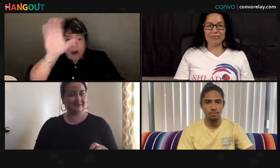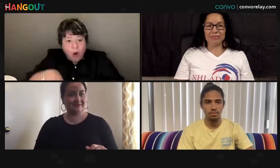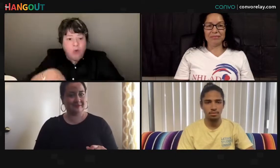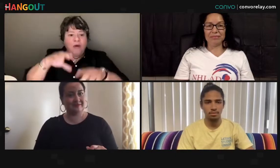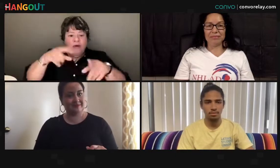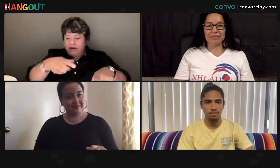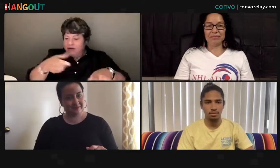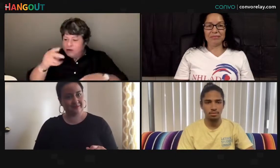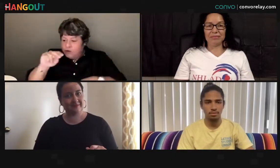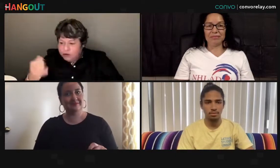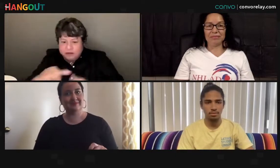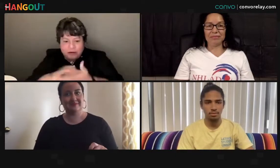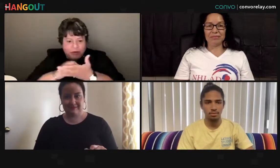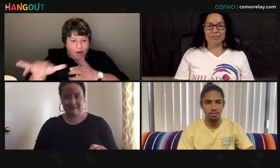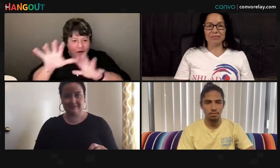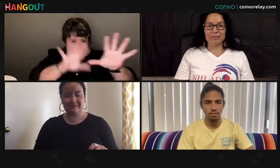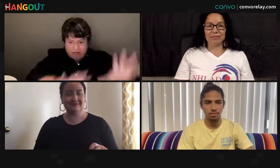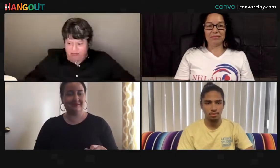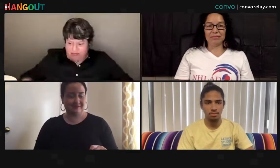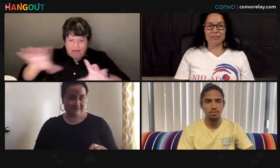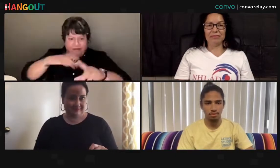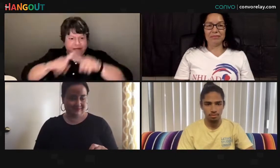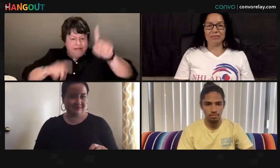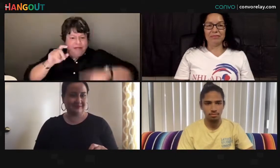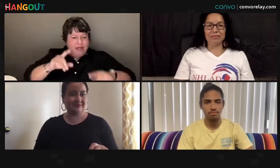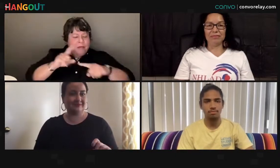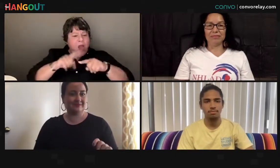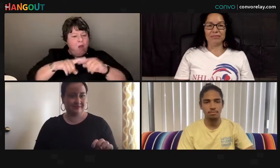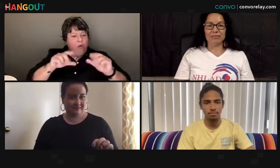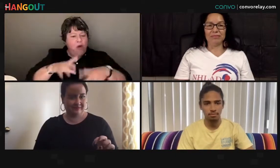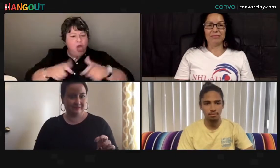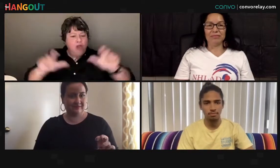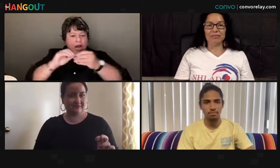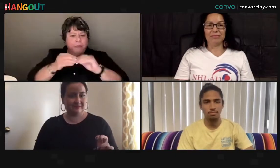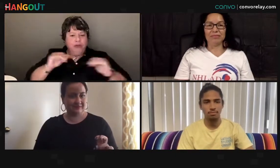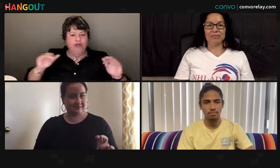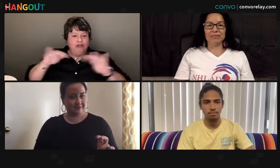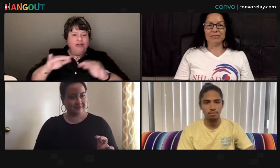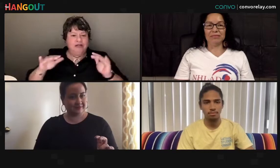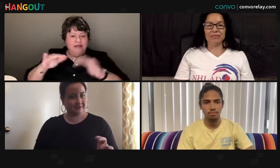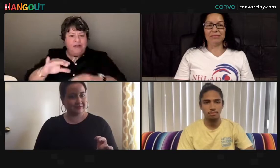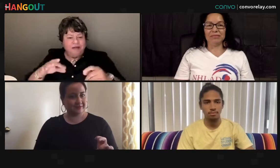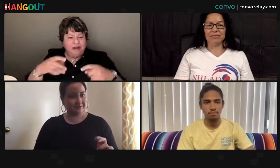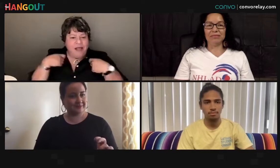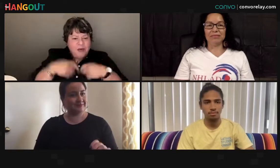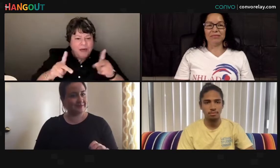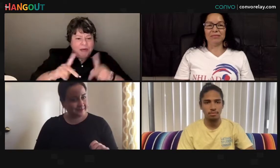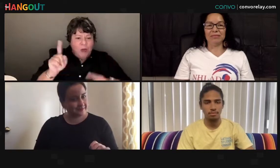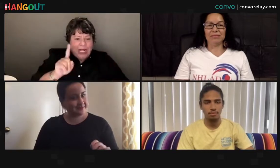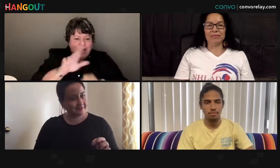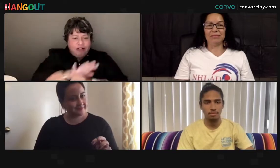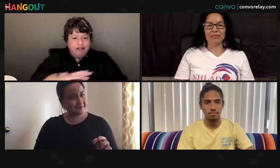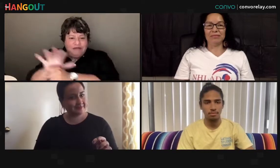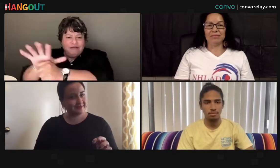definitely diverse. You have even people from Chicago, from New Jersey, from all over the United States that have